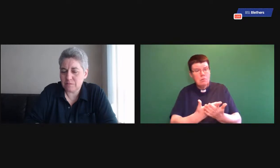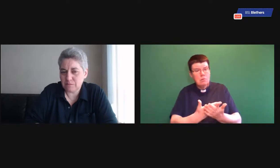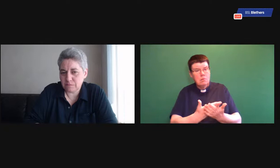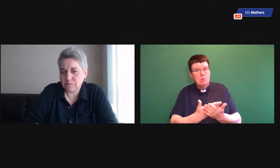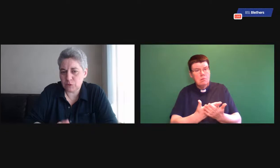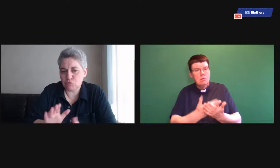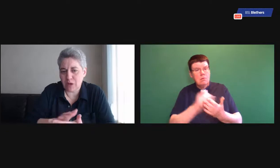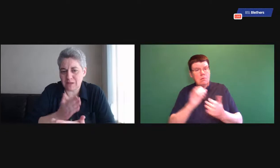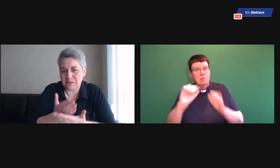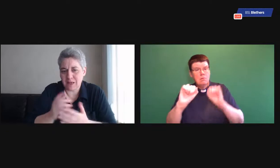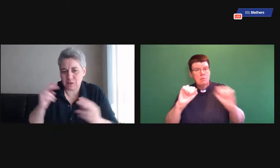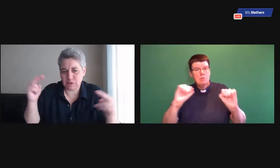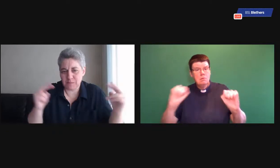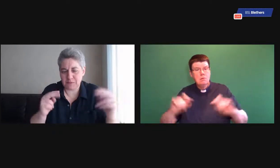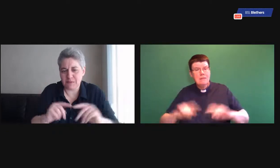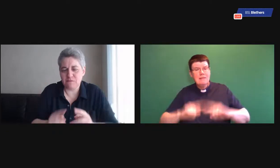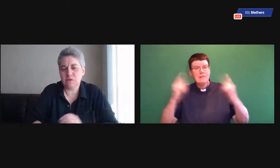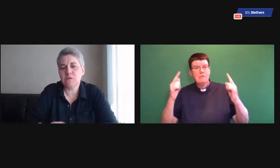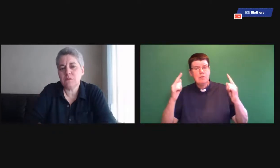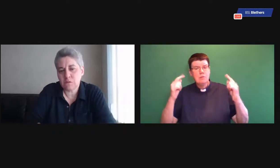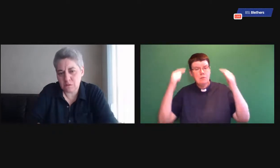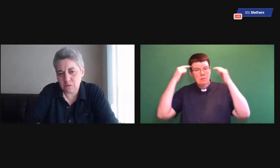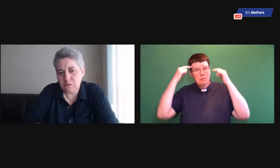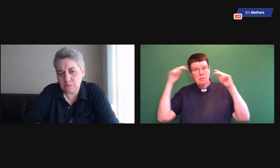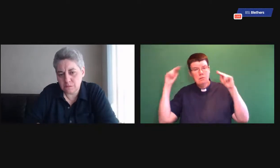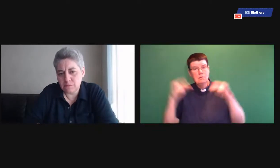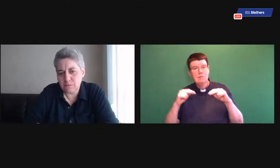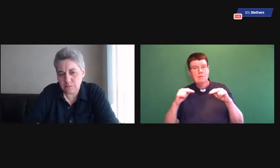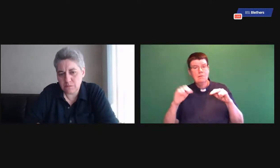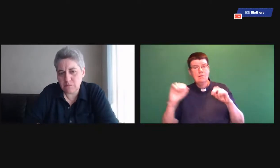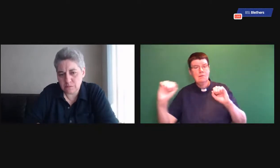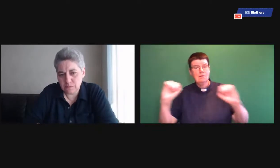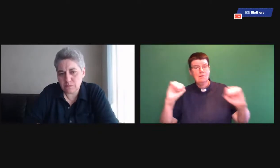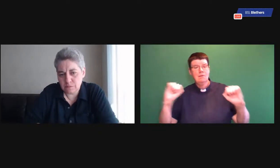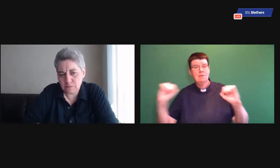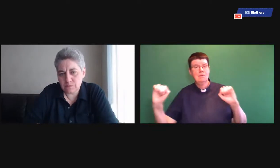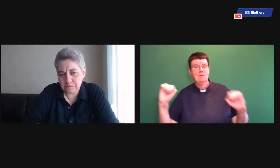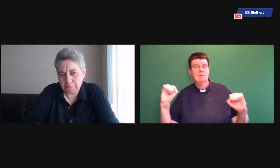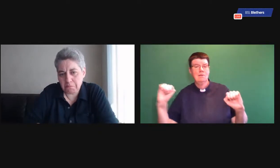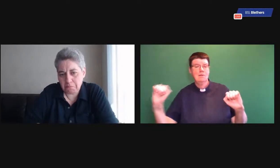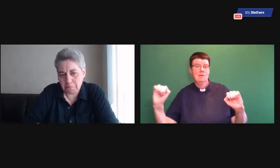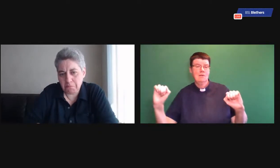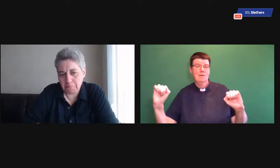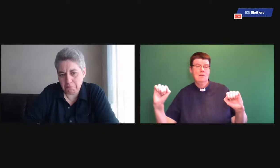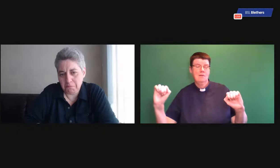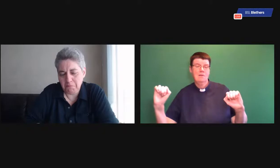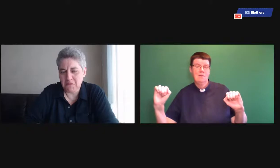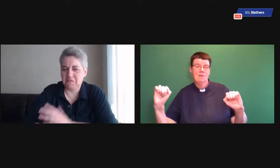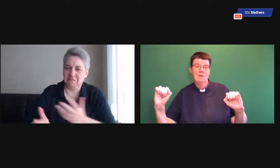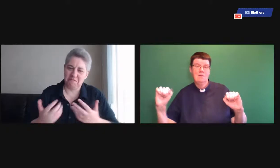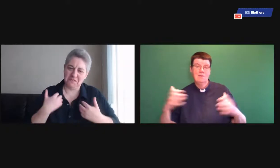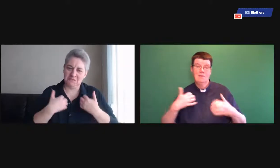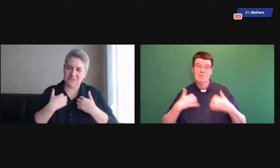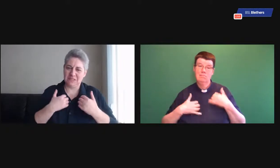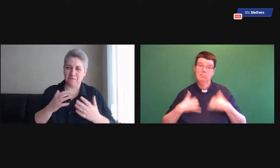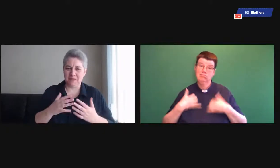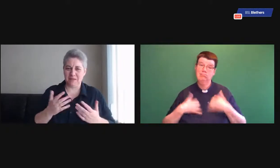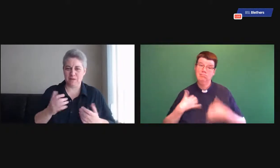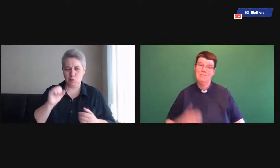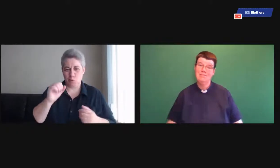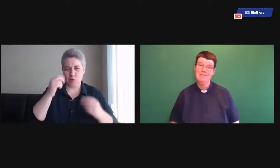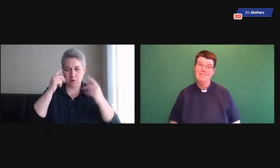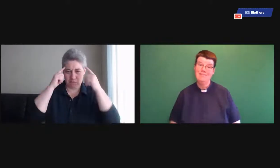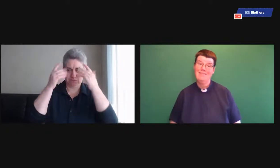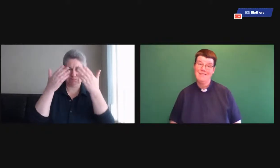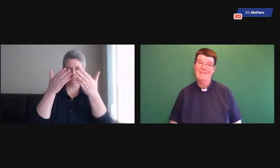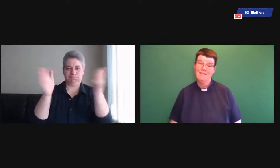a Bible is a translation already, of those stories, and then everybody translates it differently. So we do